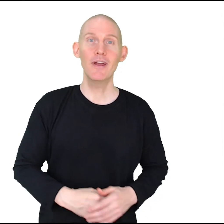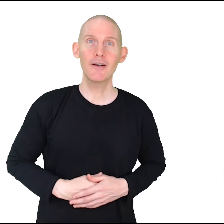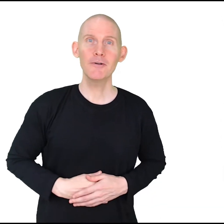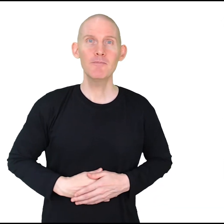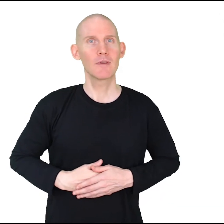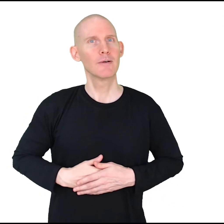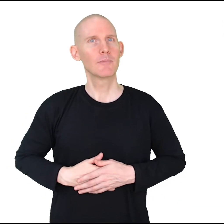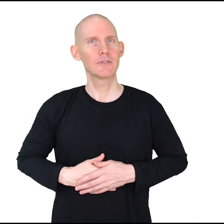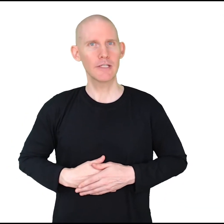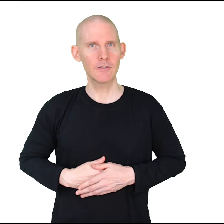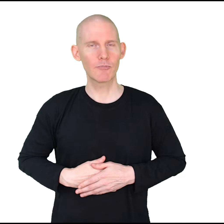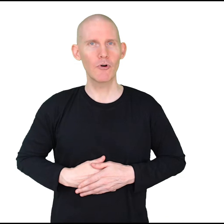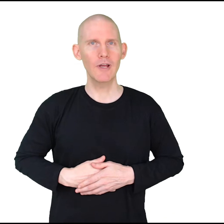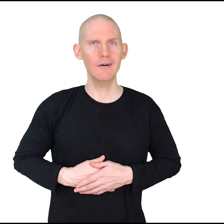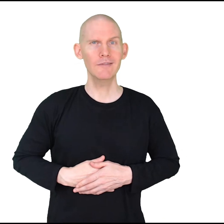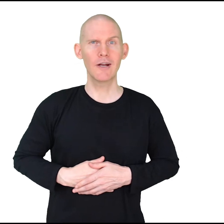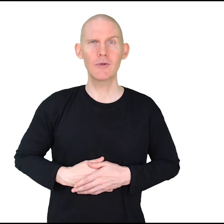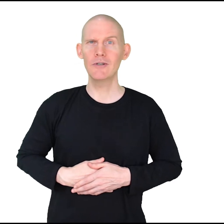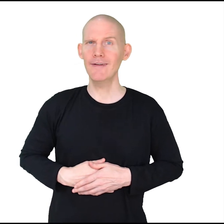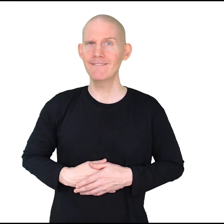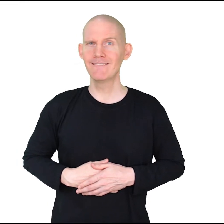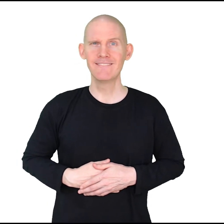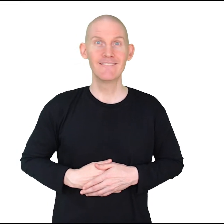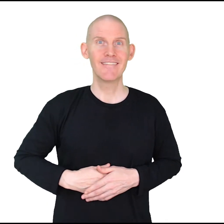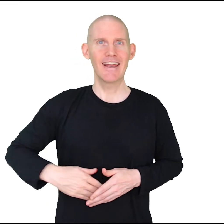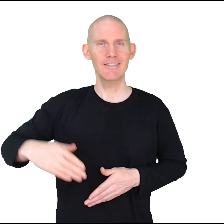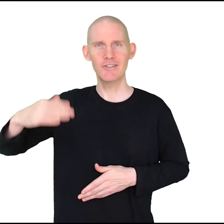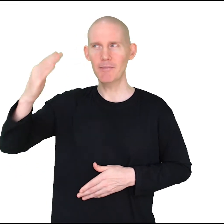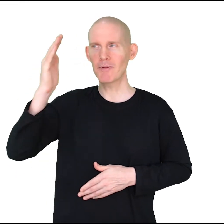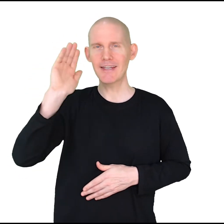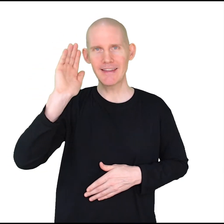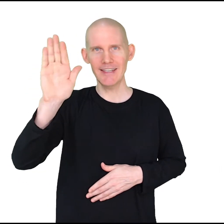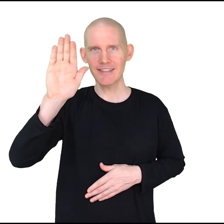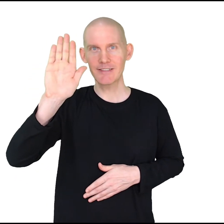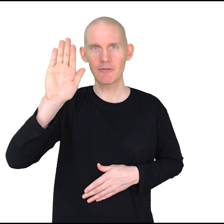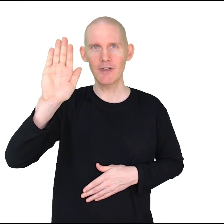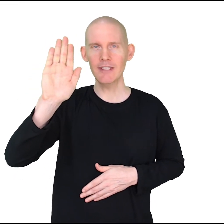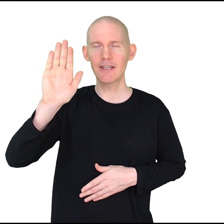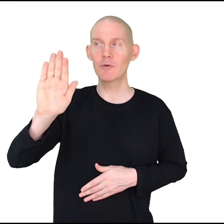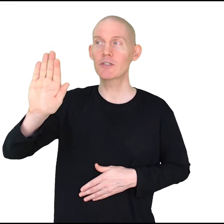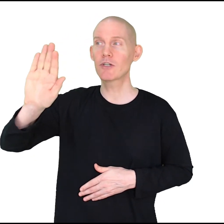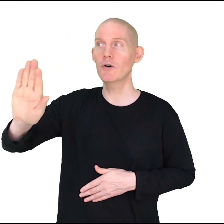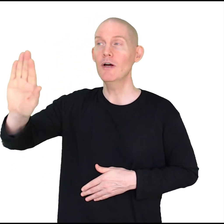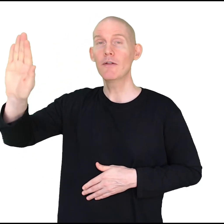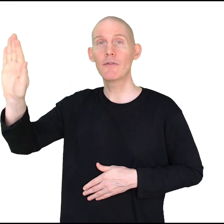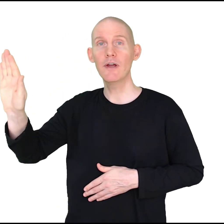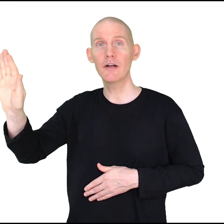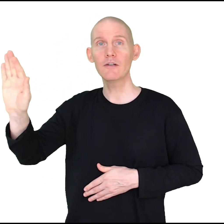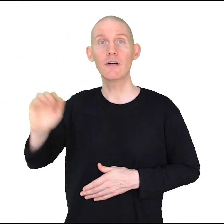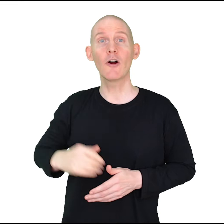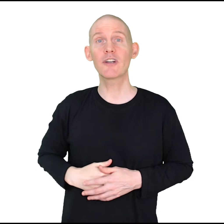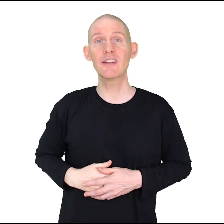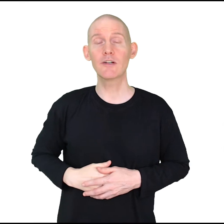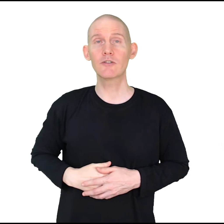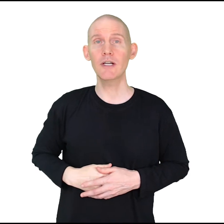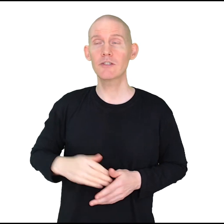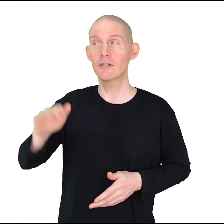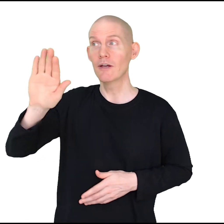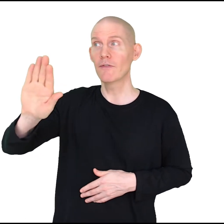There, possessive pronoun. How do we do it? Hand shape like this, right? And we just go there, arc in their direction.